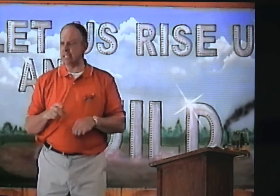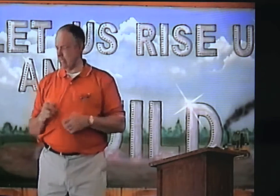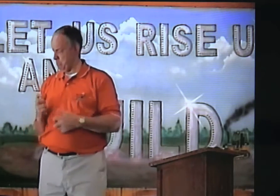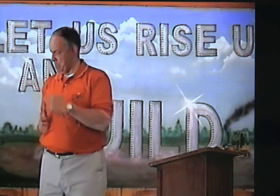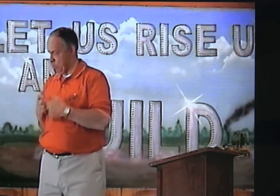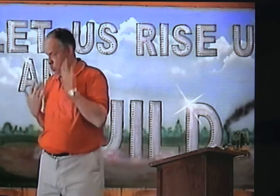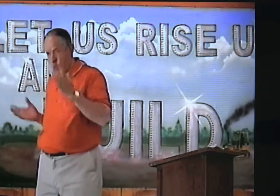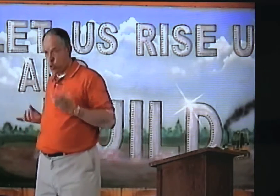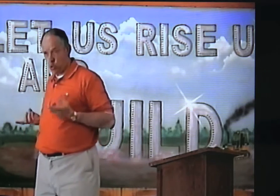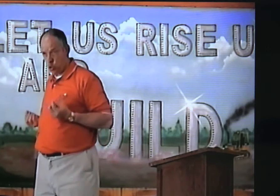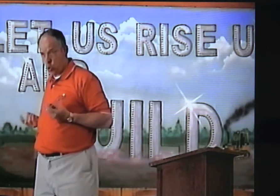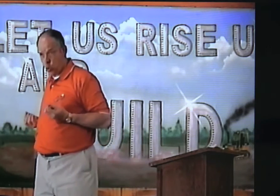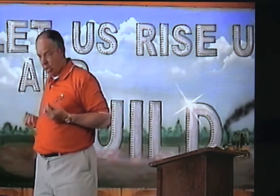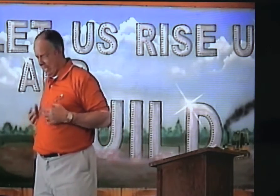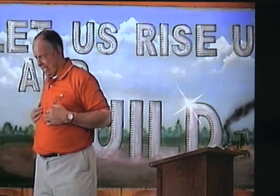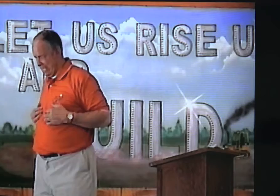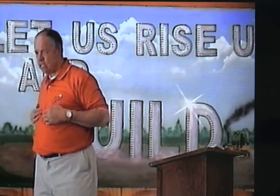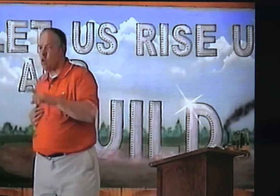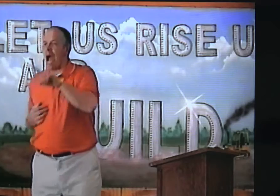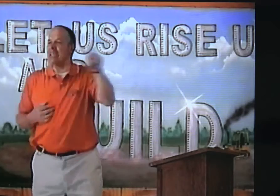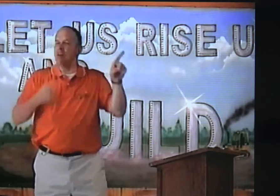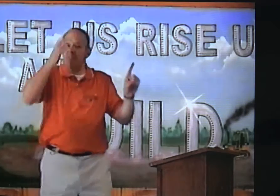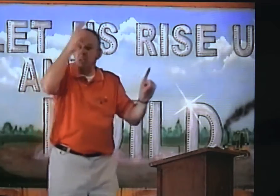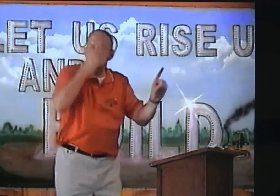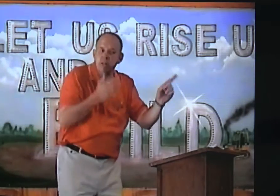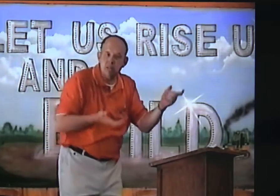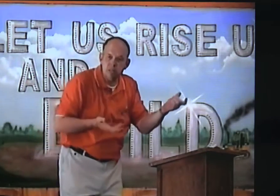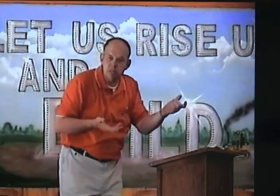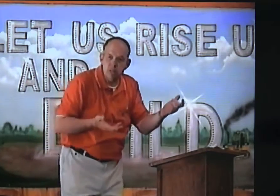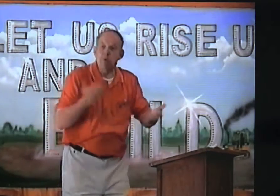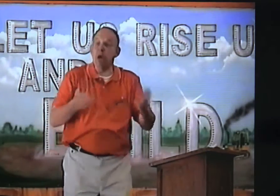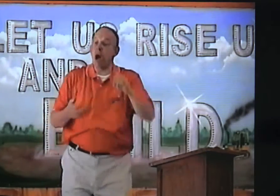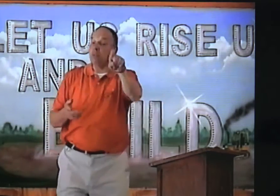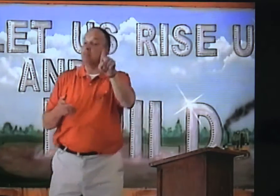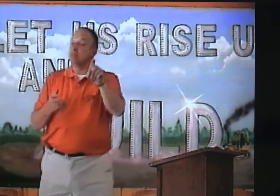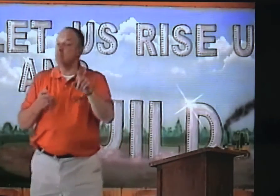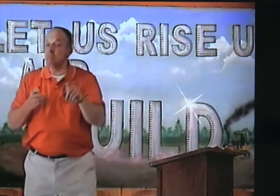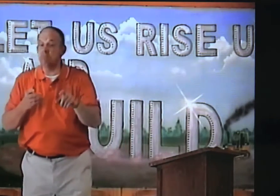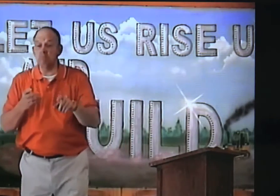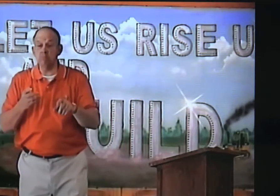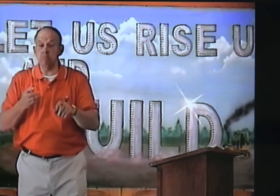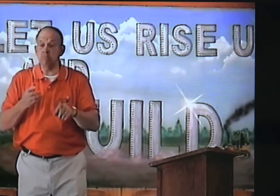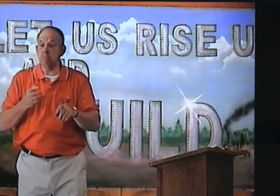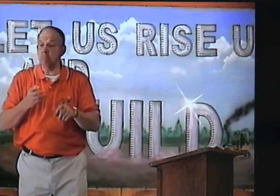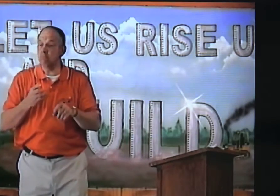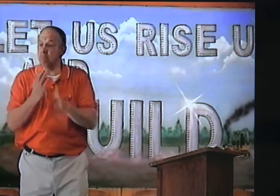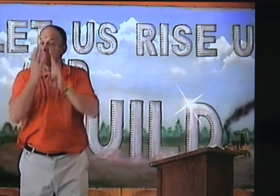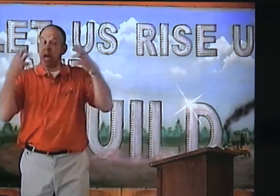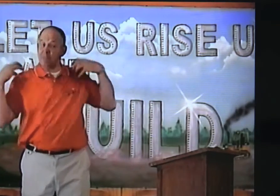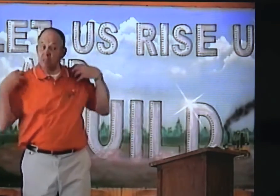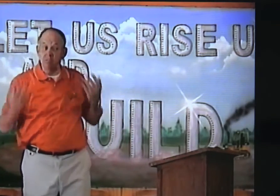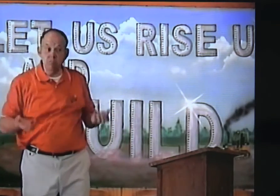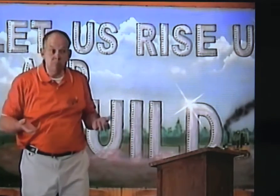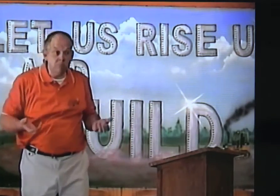your counseling. Maybe I'm going to do. Then ask your father. Or ask your